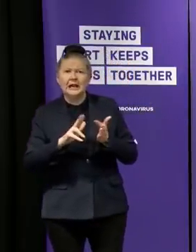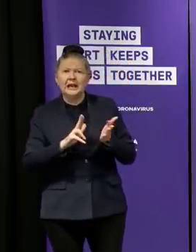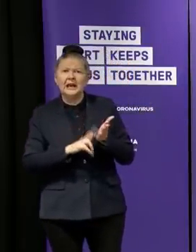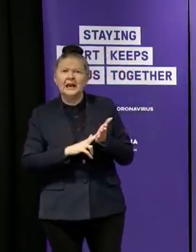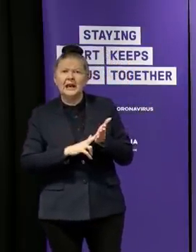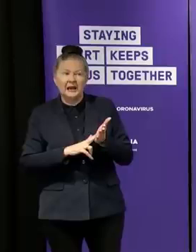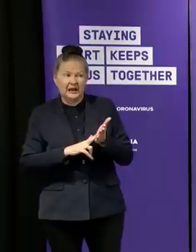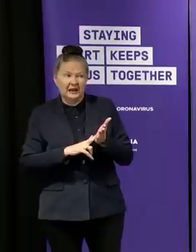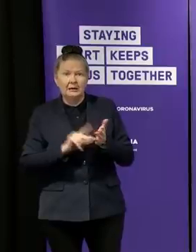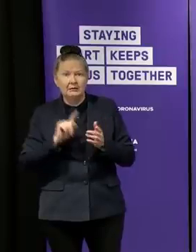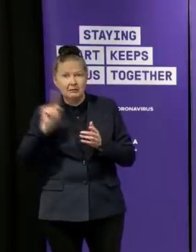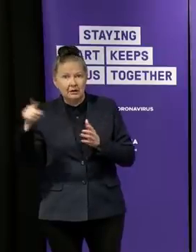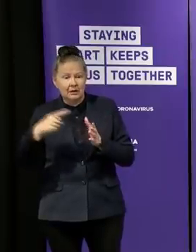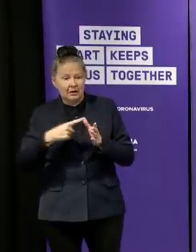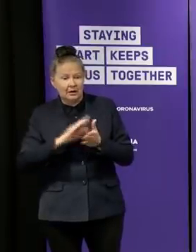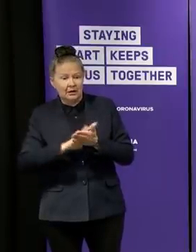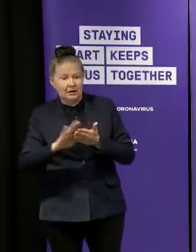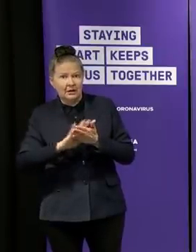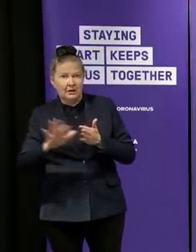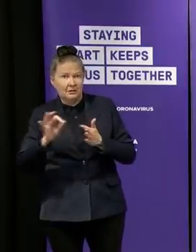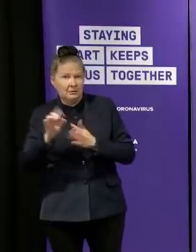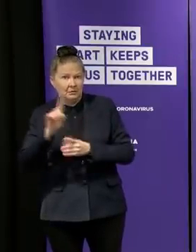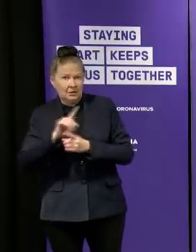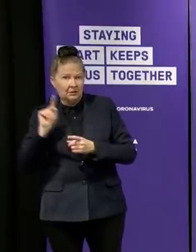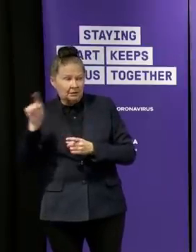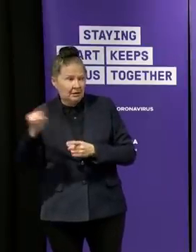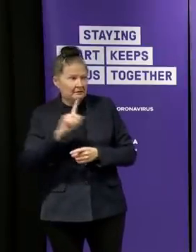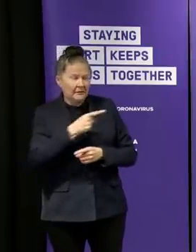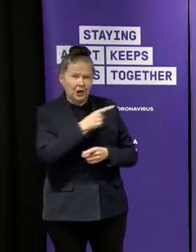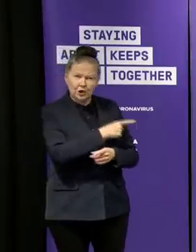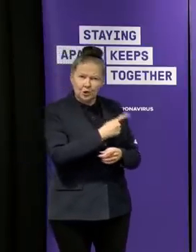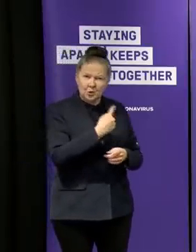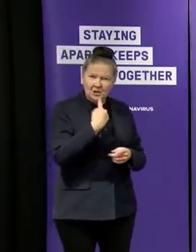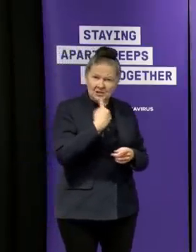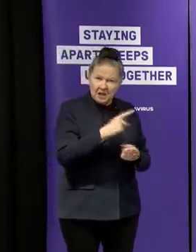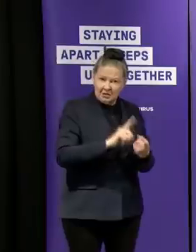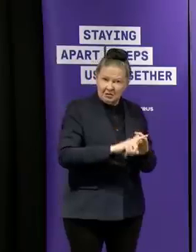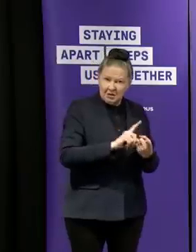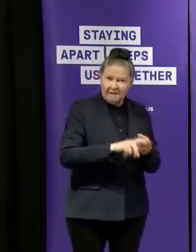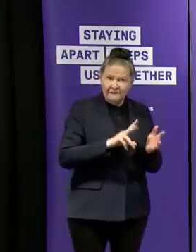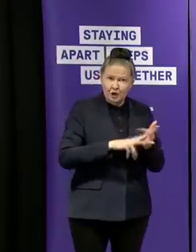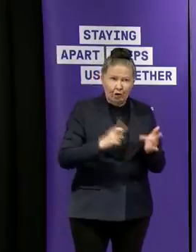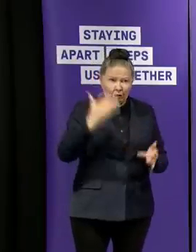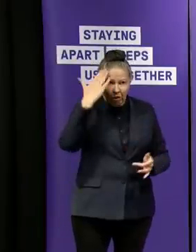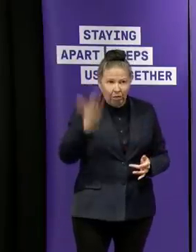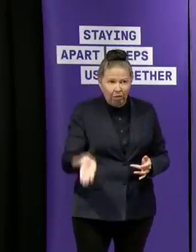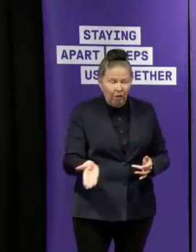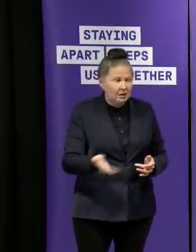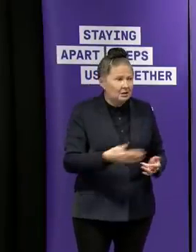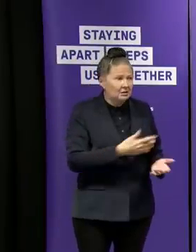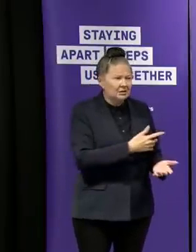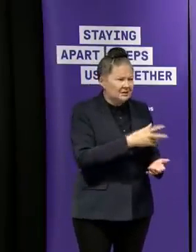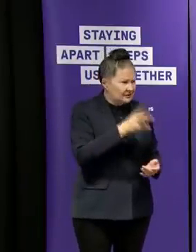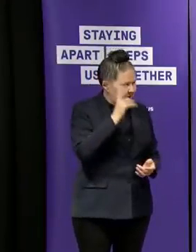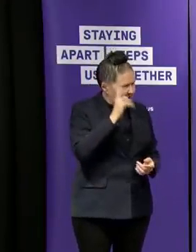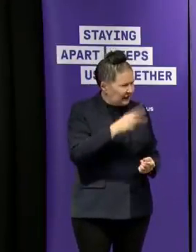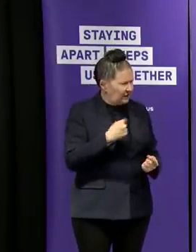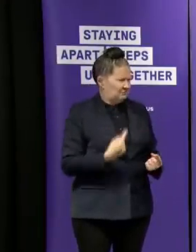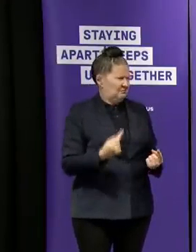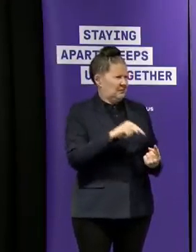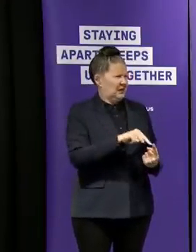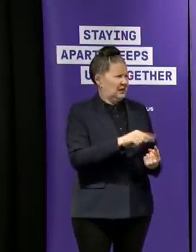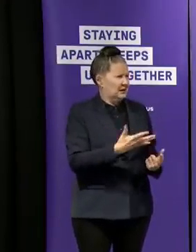meeting. Yes. Do you maintain that Victoria wasn't informed that these Kiwis were arriving? Well, again, we're back. Look,